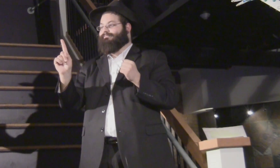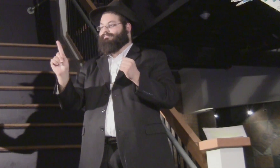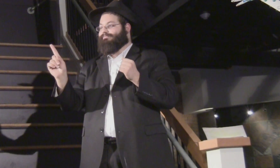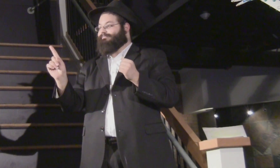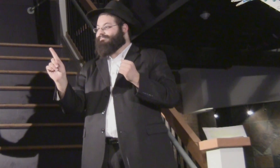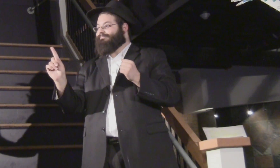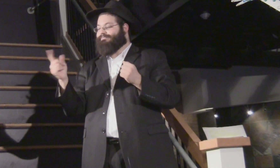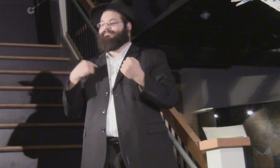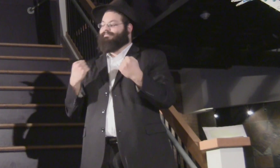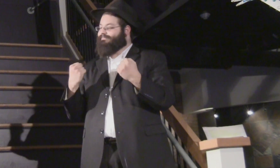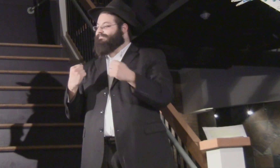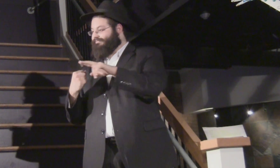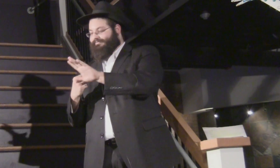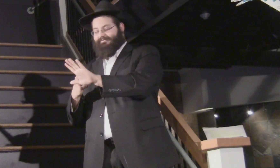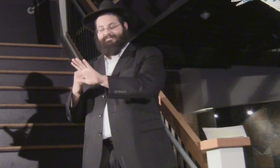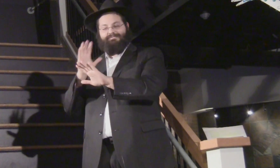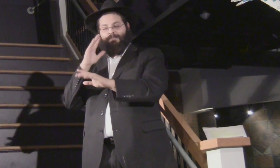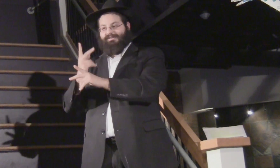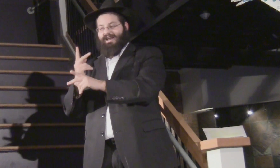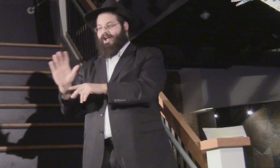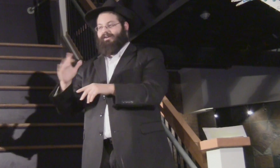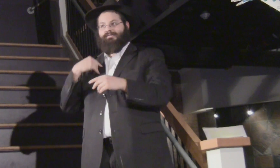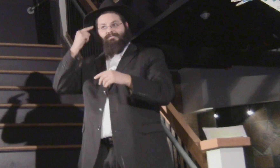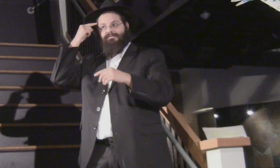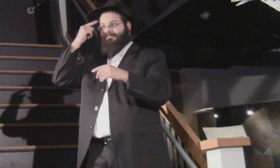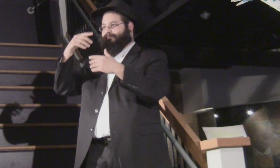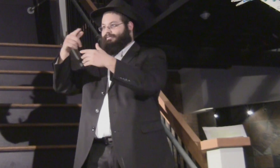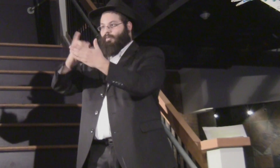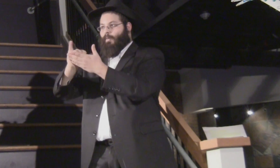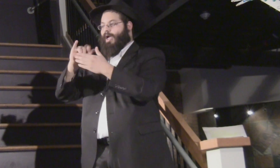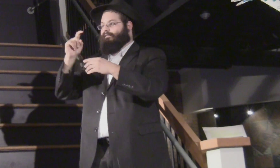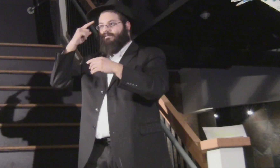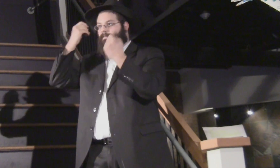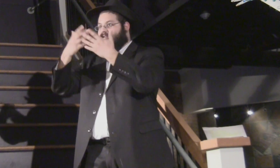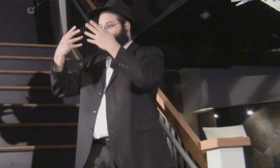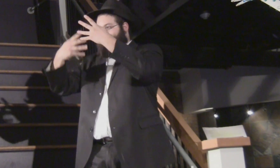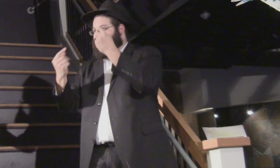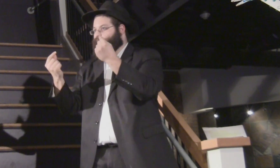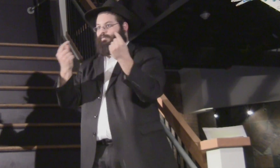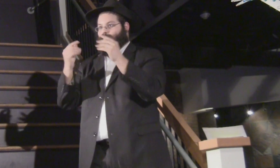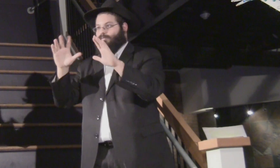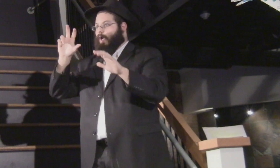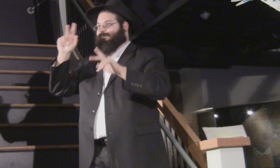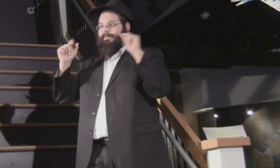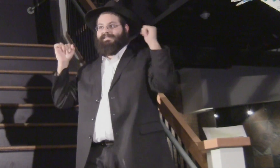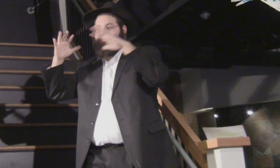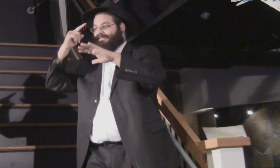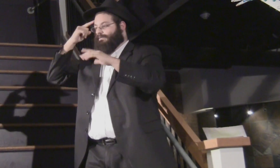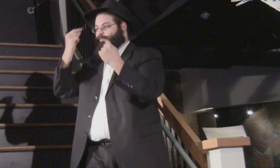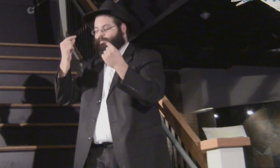Washington, D.C., and then I went to, you know, I was driving. Okay, I was thinking about New York. Oh, I have so many things to do,